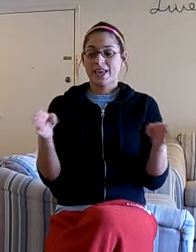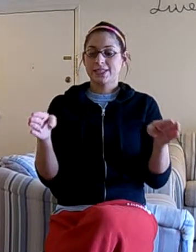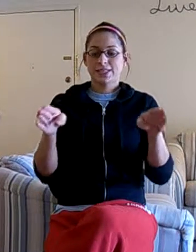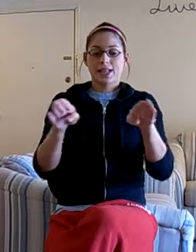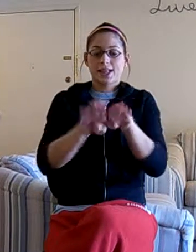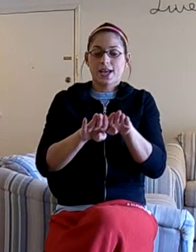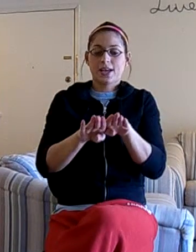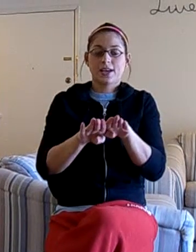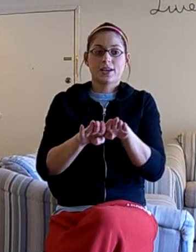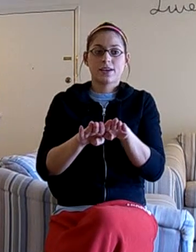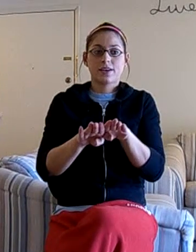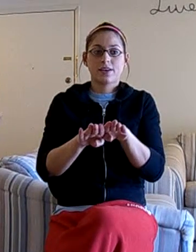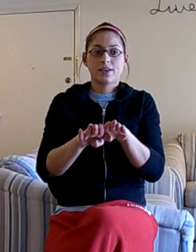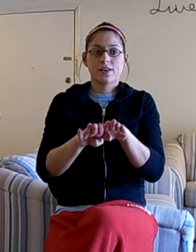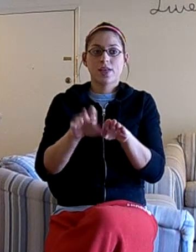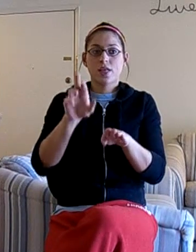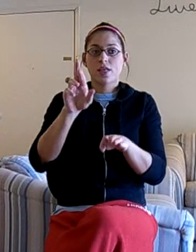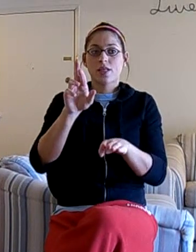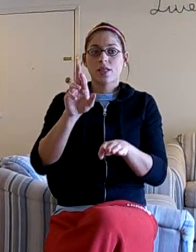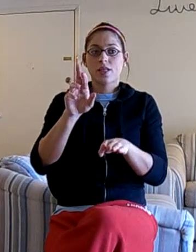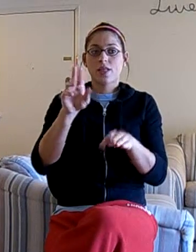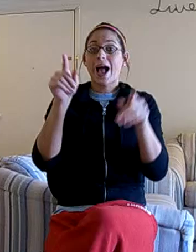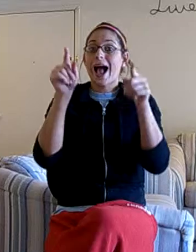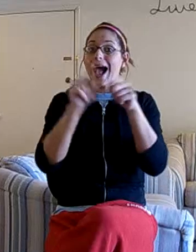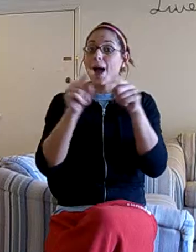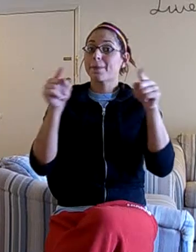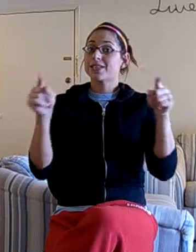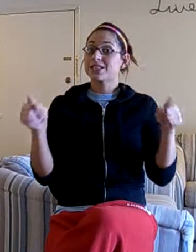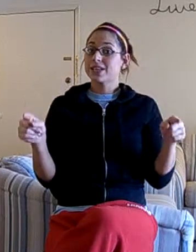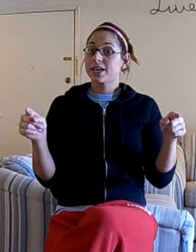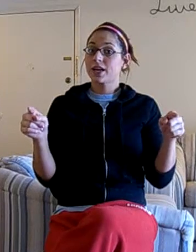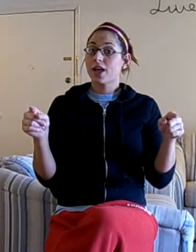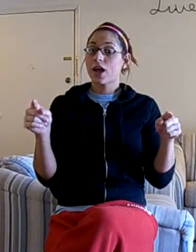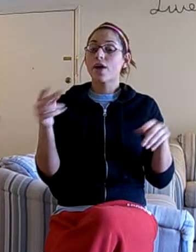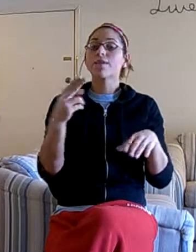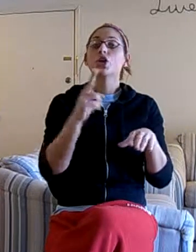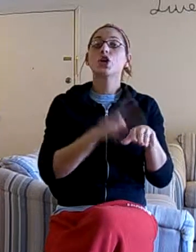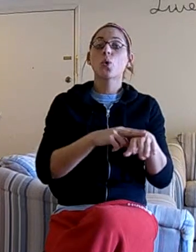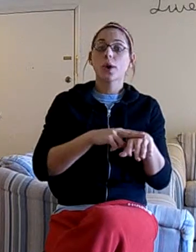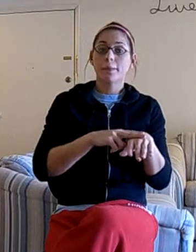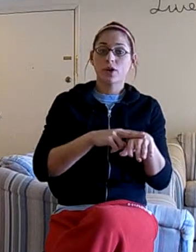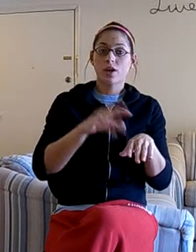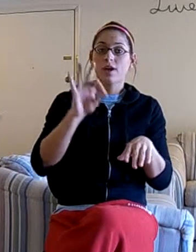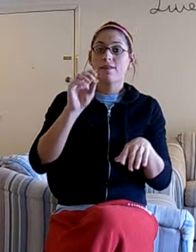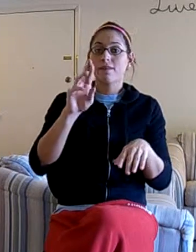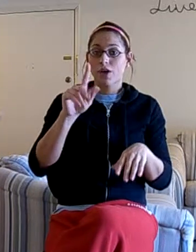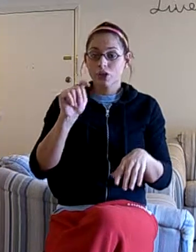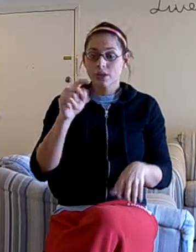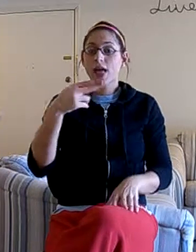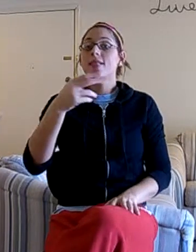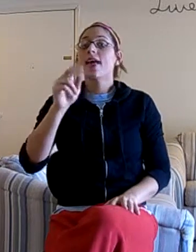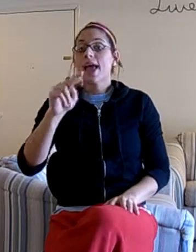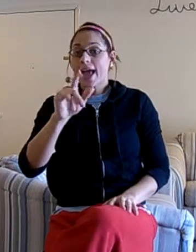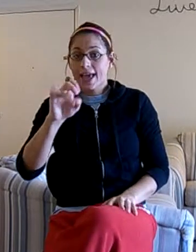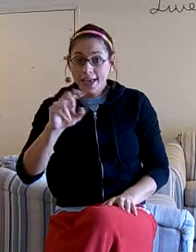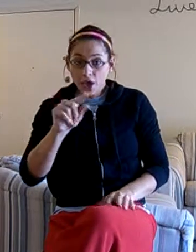The reverse fault is the opposite of the normal fault. This hanging wall now goes